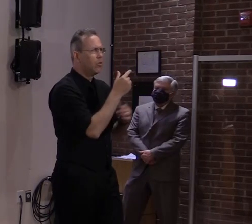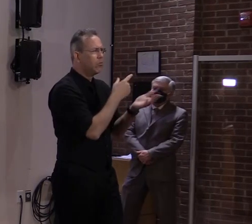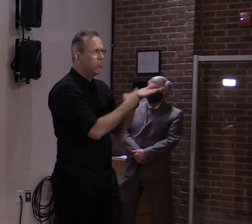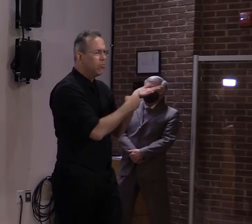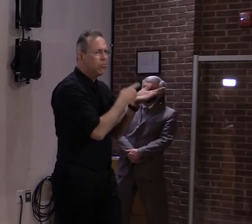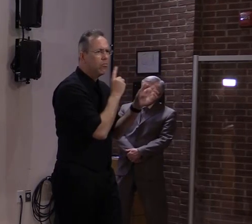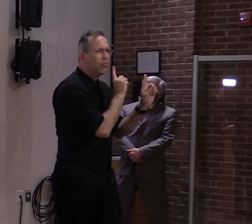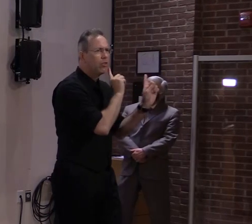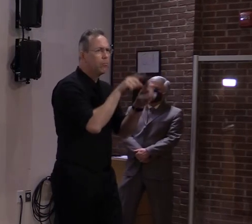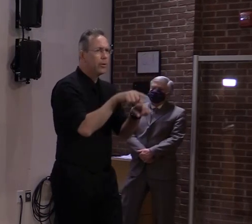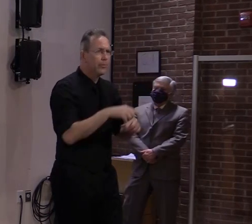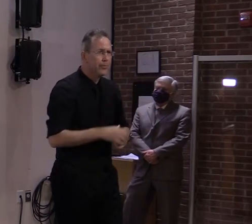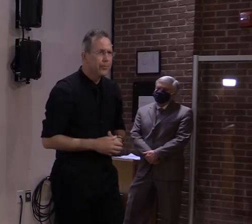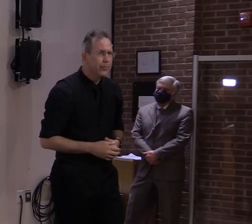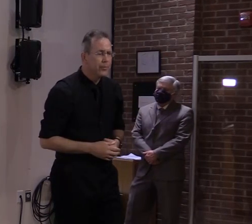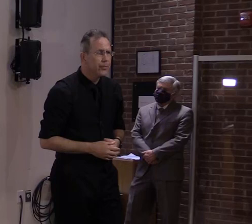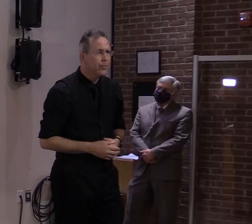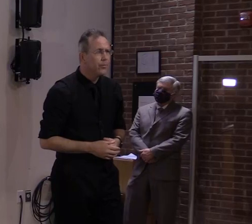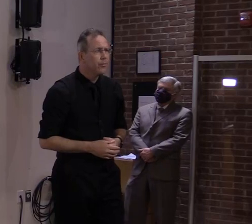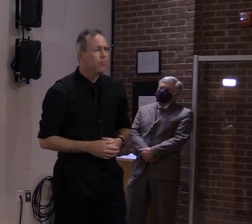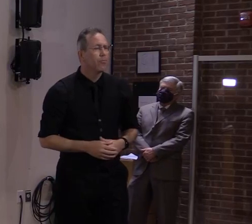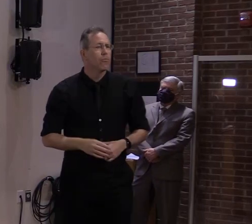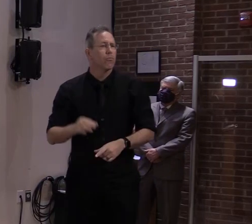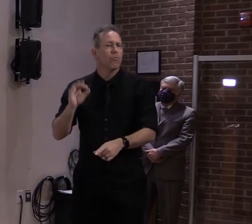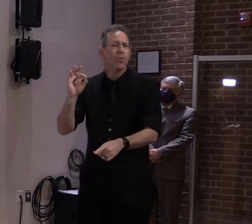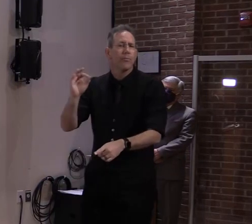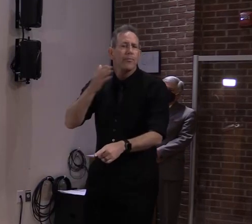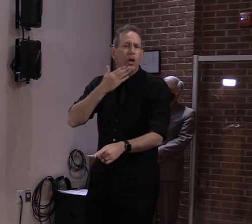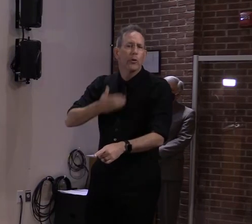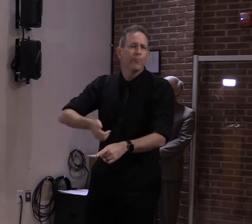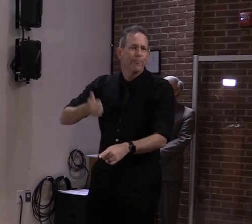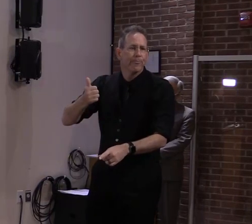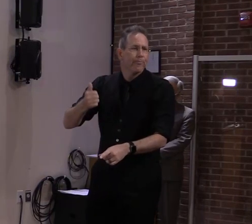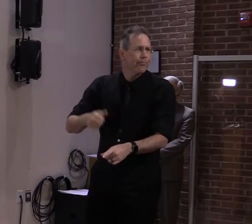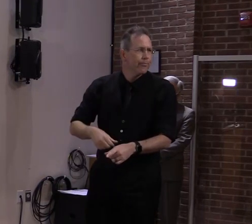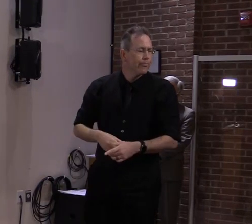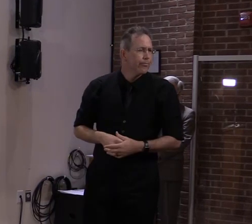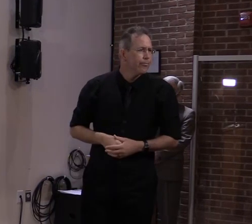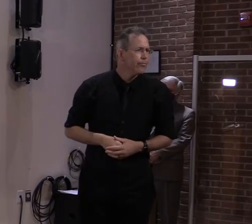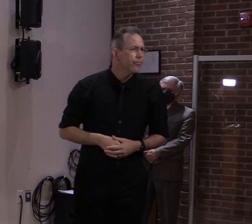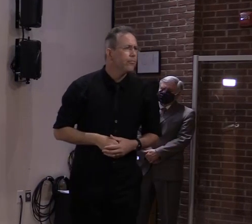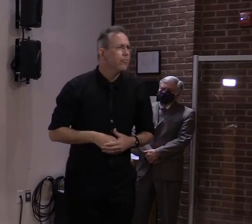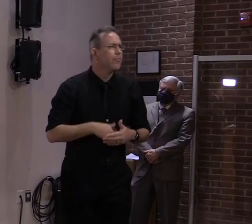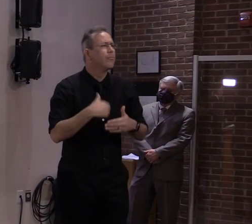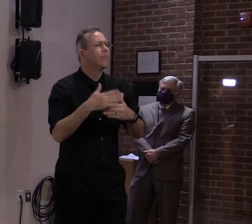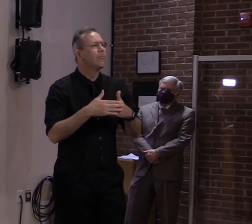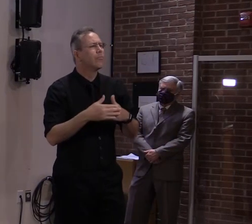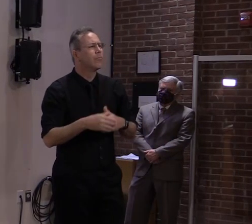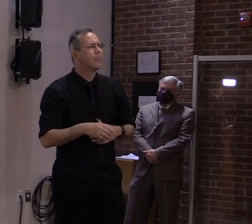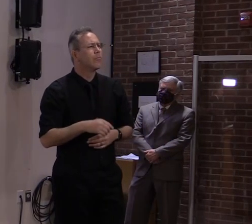Okay, thanks very much. Have a great weekend. You too. Joseph Gresser, the Barton Chronicle.